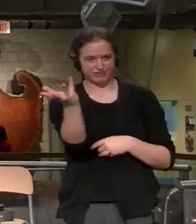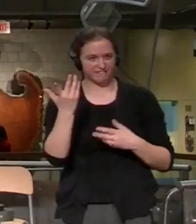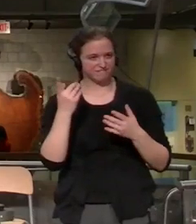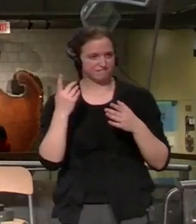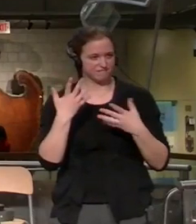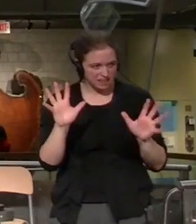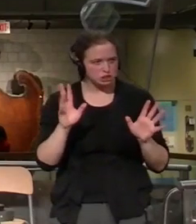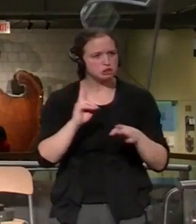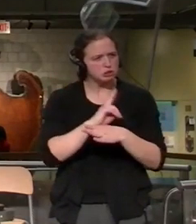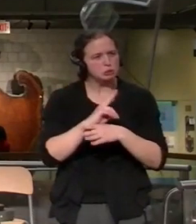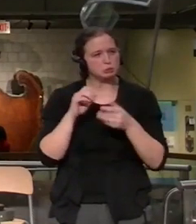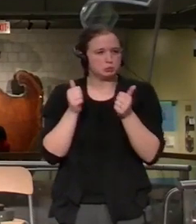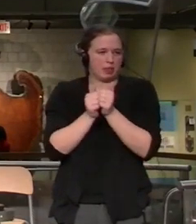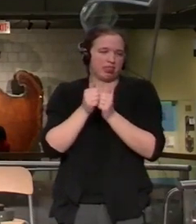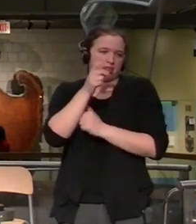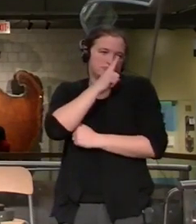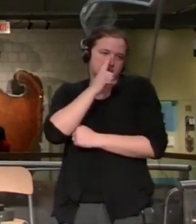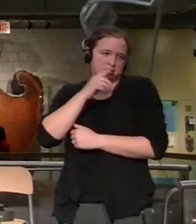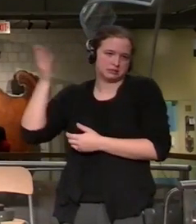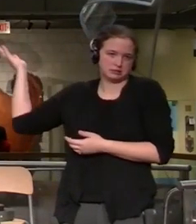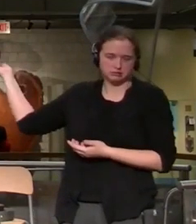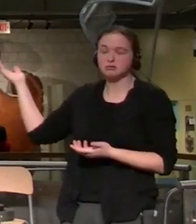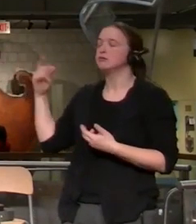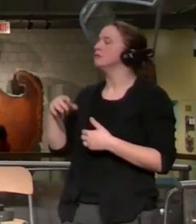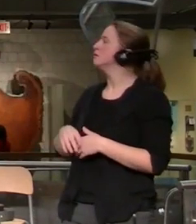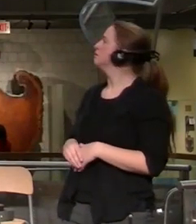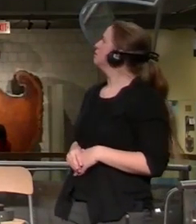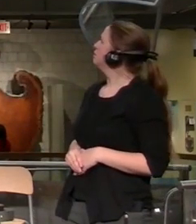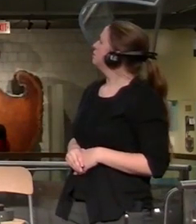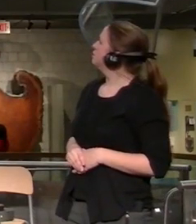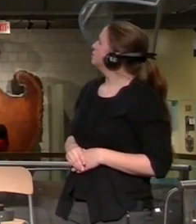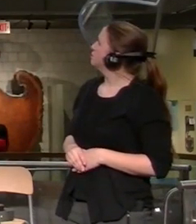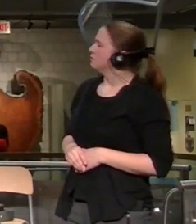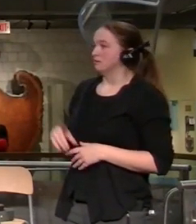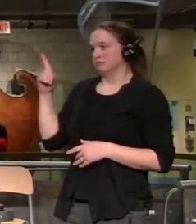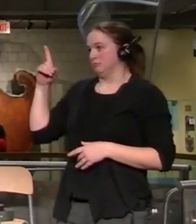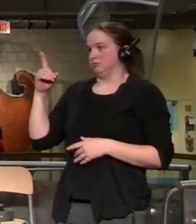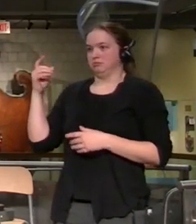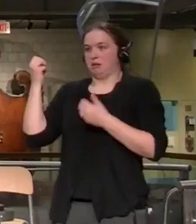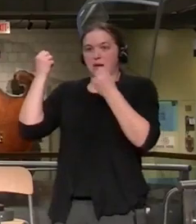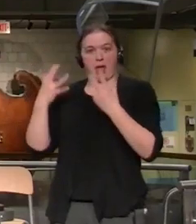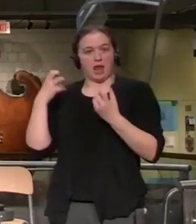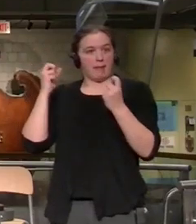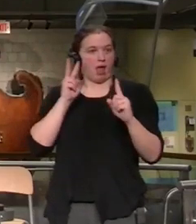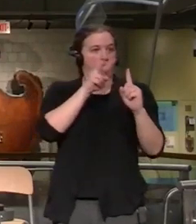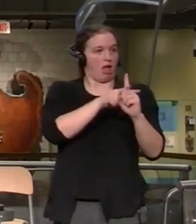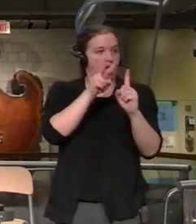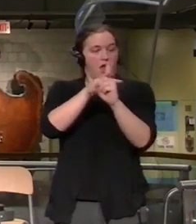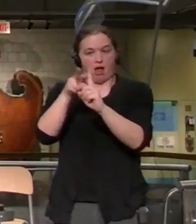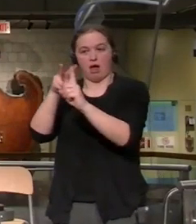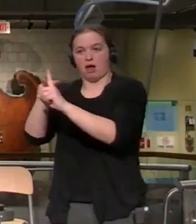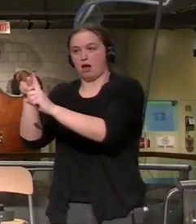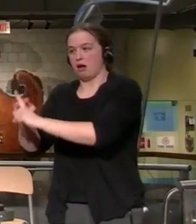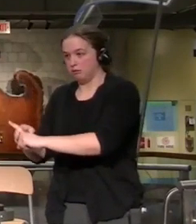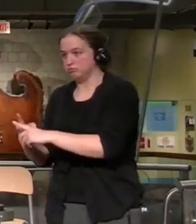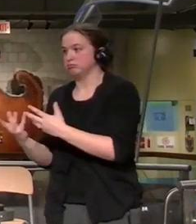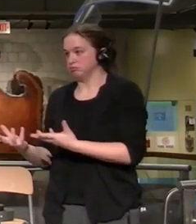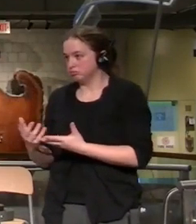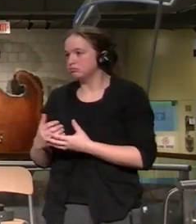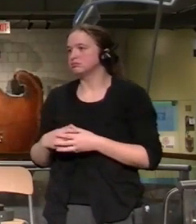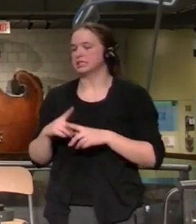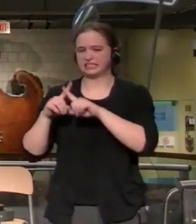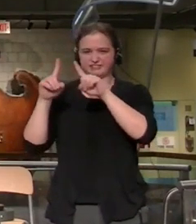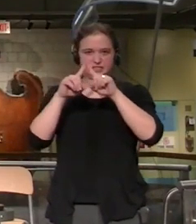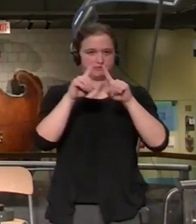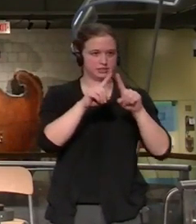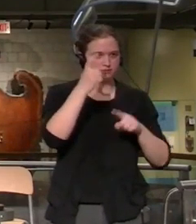this has all sorts of applications. Studying people with memory deficits, studying people with Alzheimer's, studying people who general memory performance